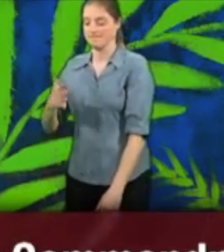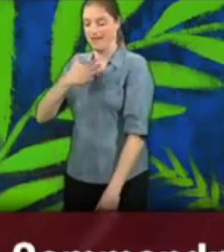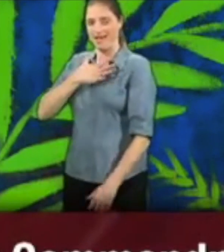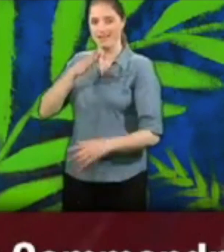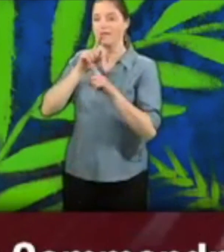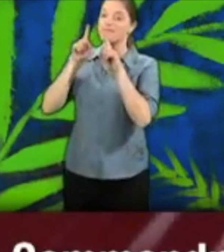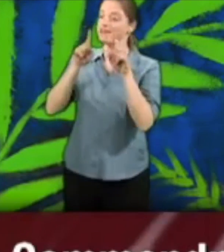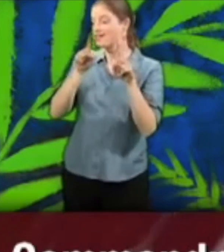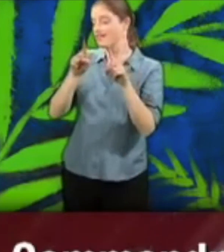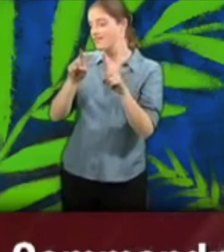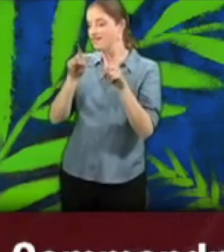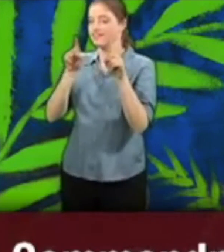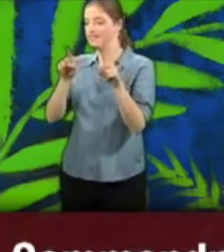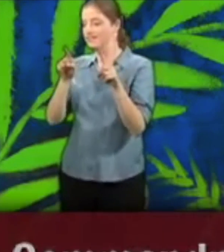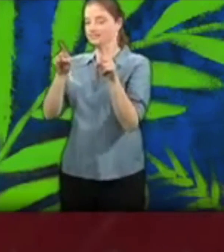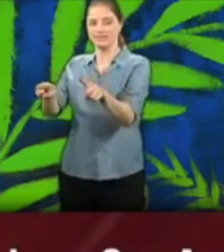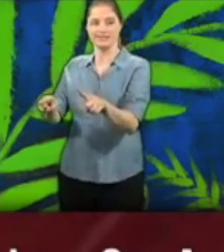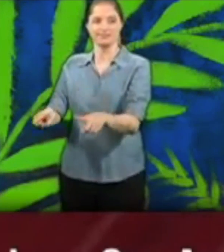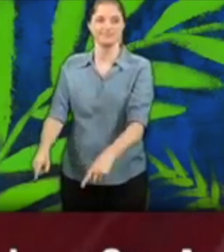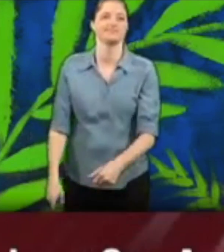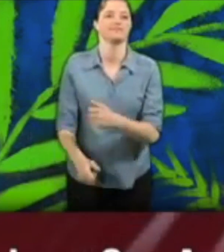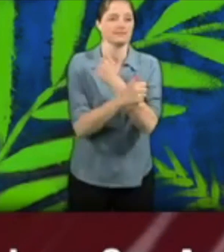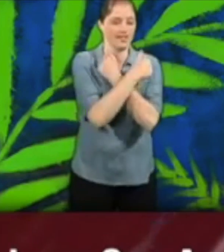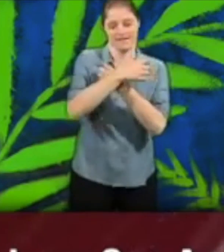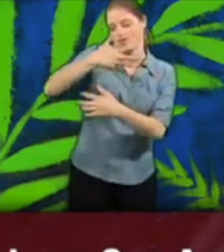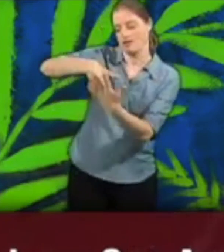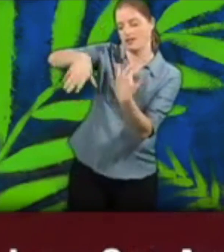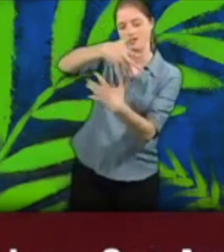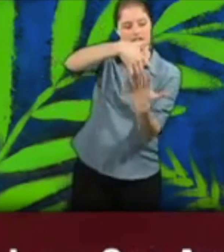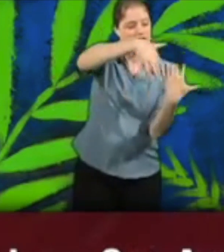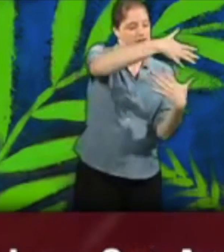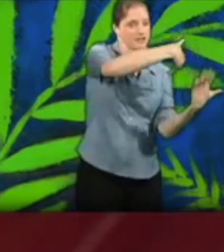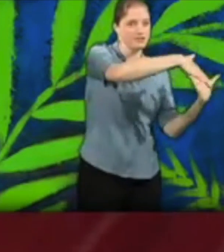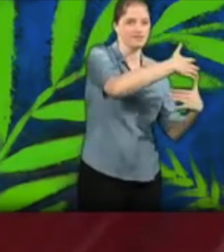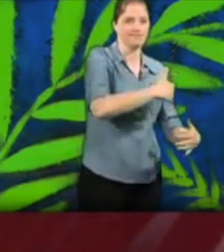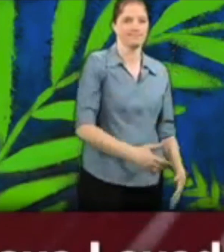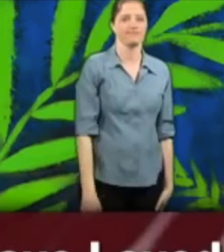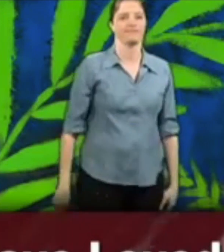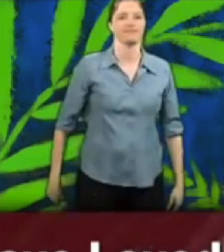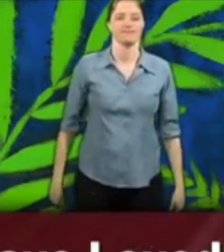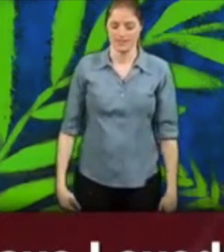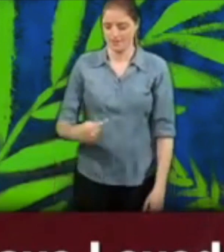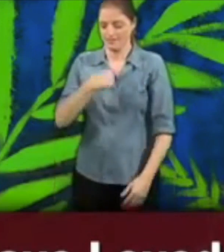I